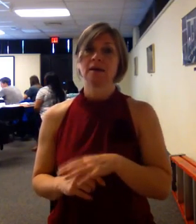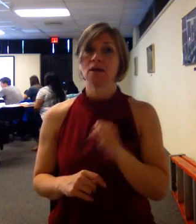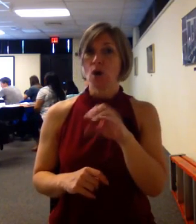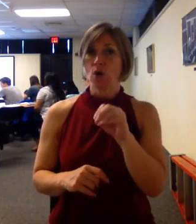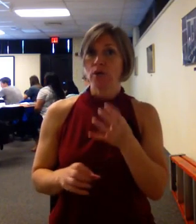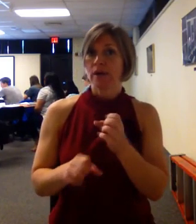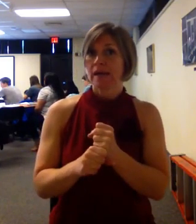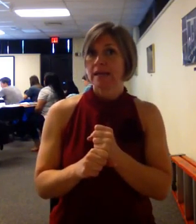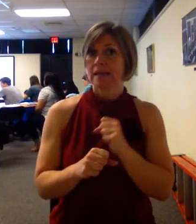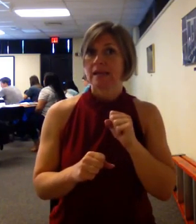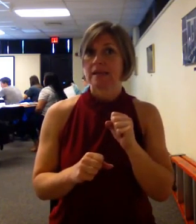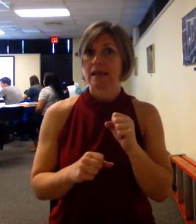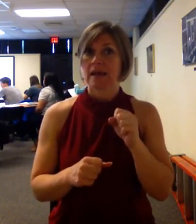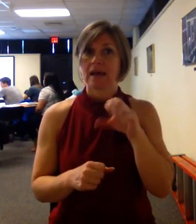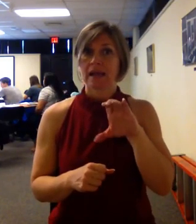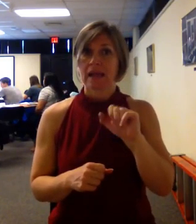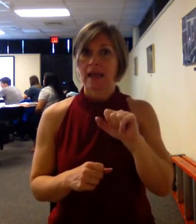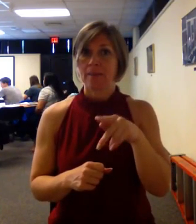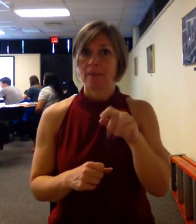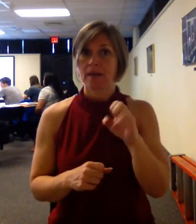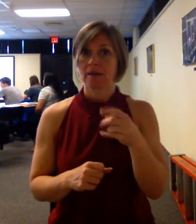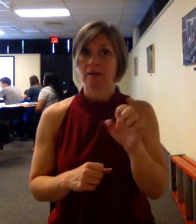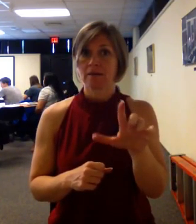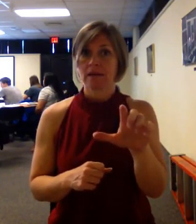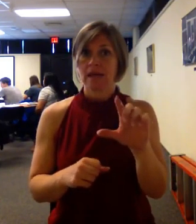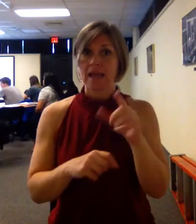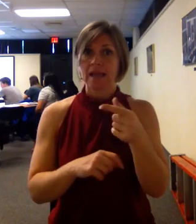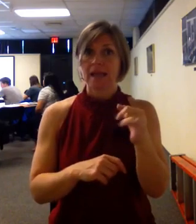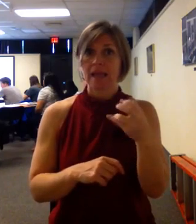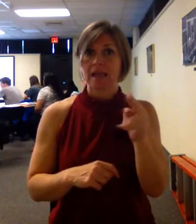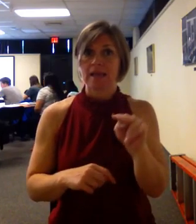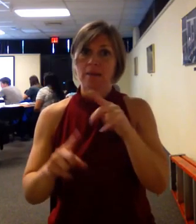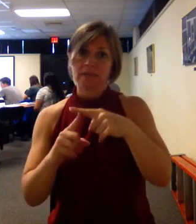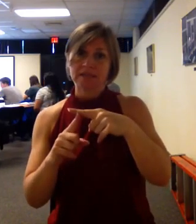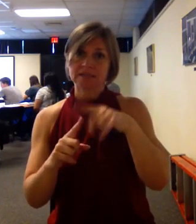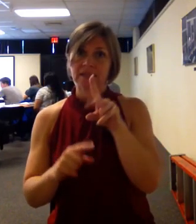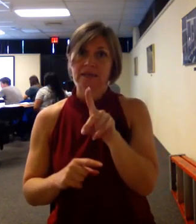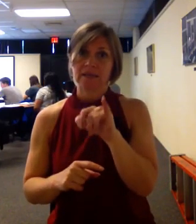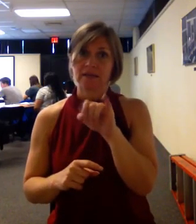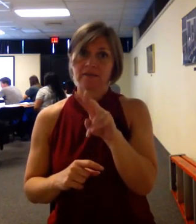but then you're also getting the dividend at 35 cents a share for your dividend.